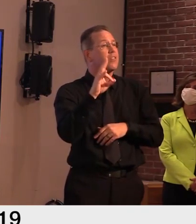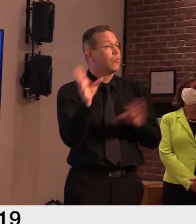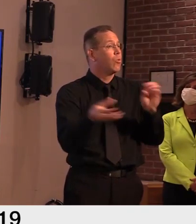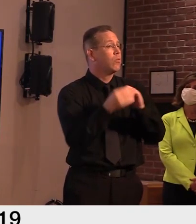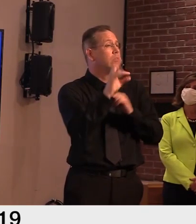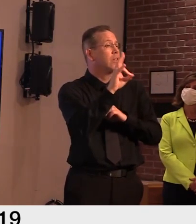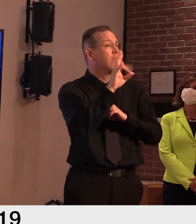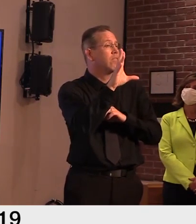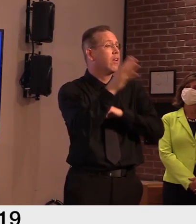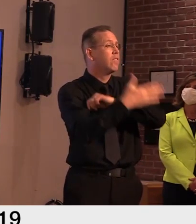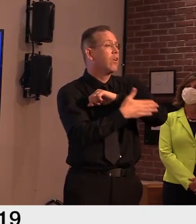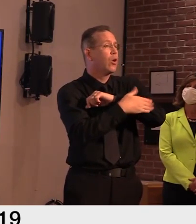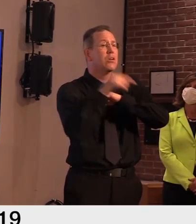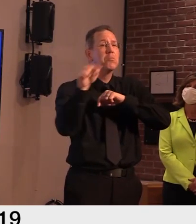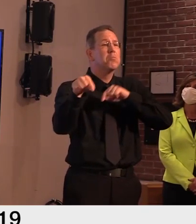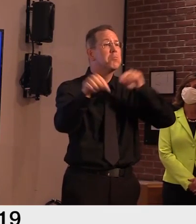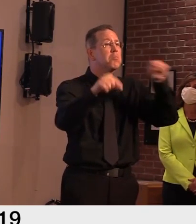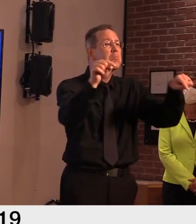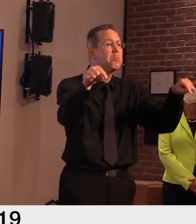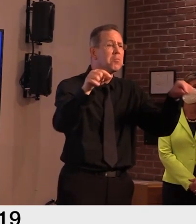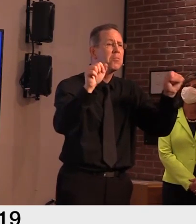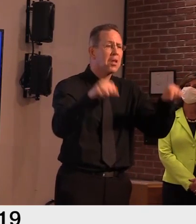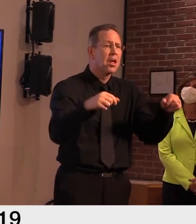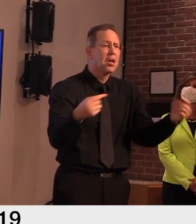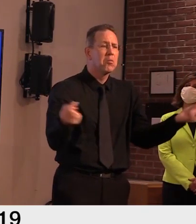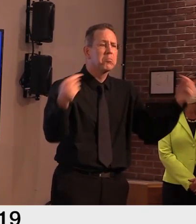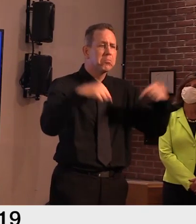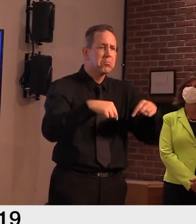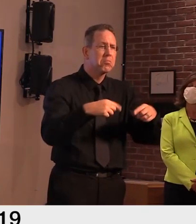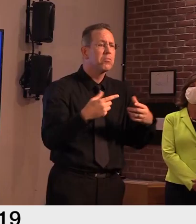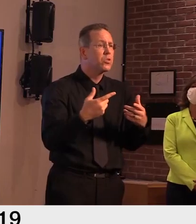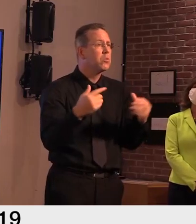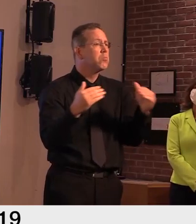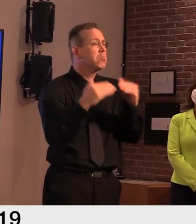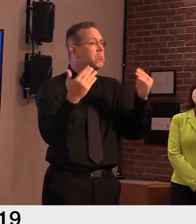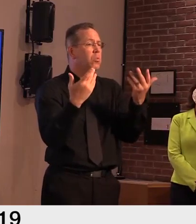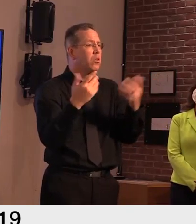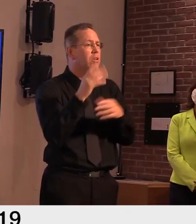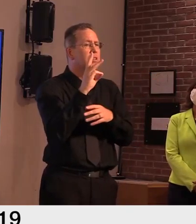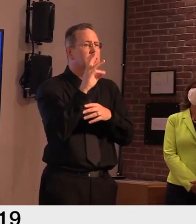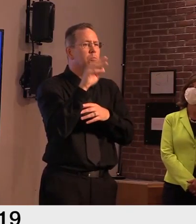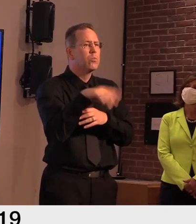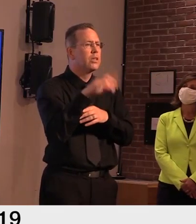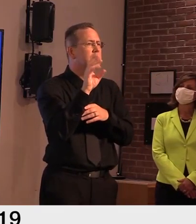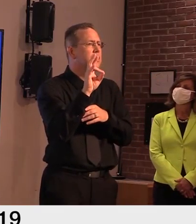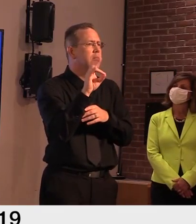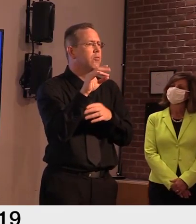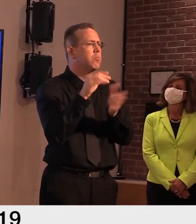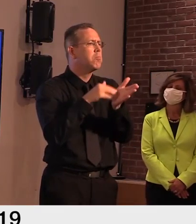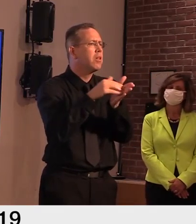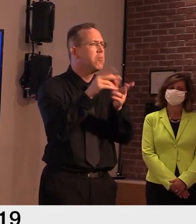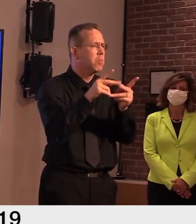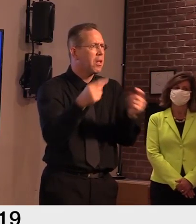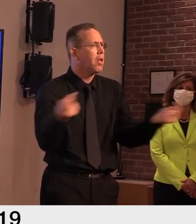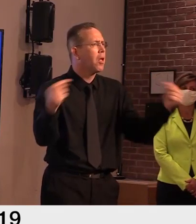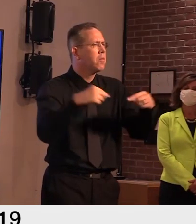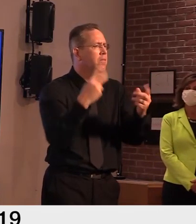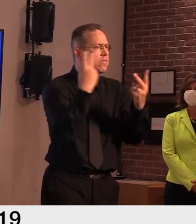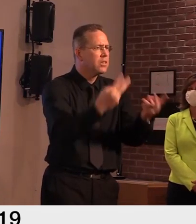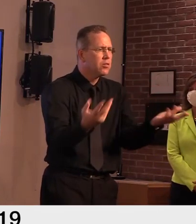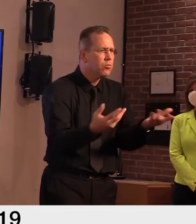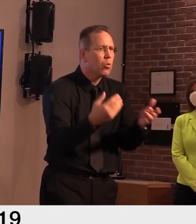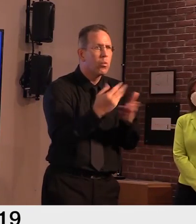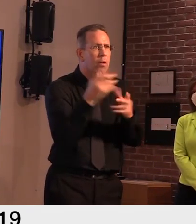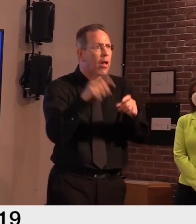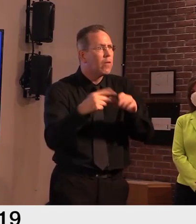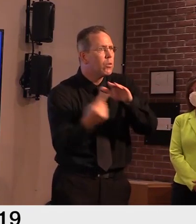Vermont without any quarantine restrictions. Again, adding all of these counties up, there are now 75 counties that have